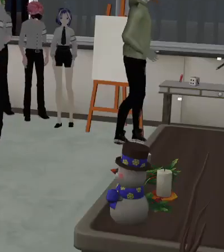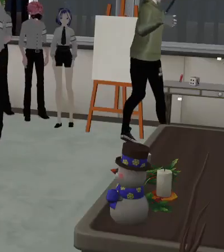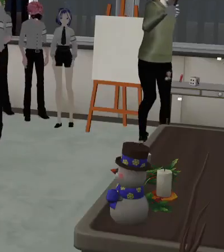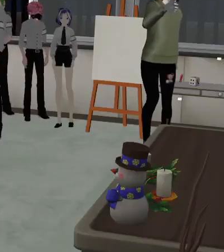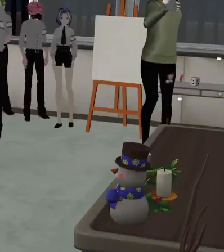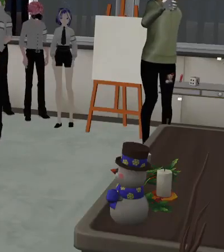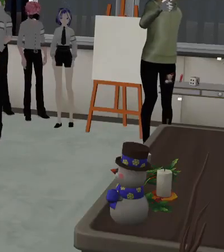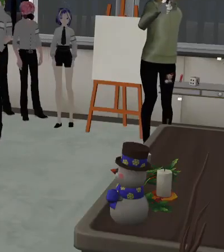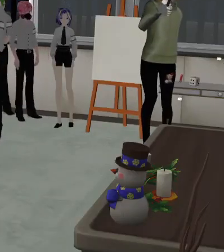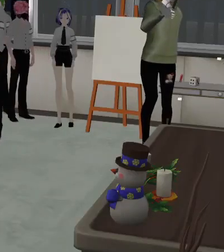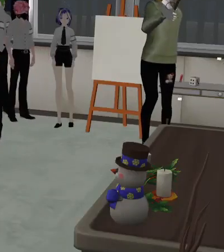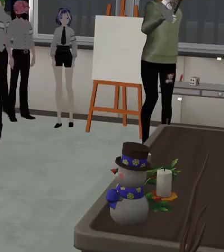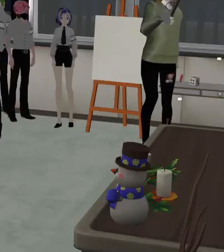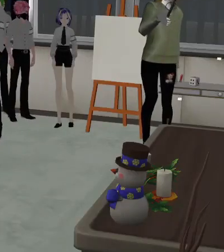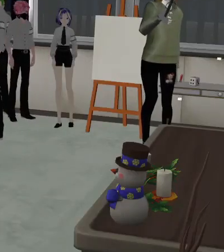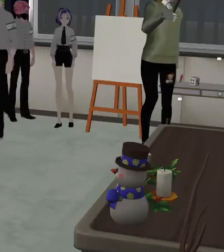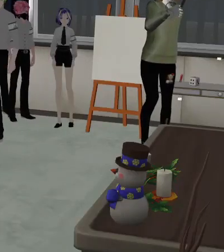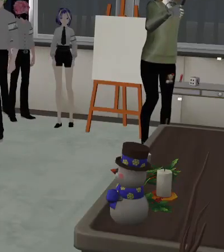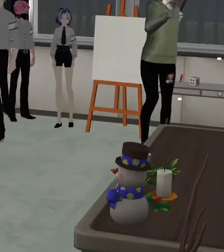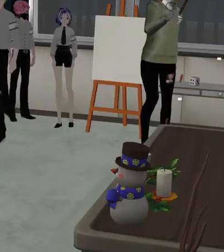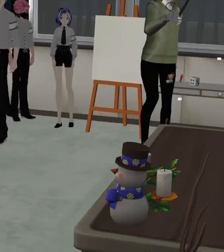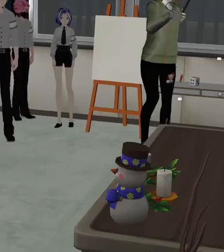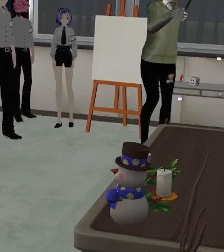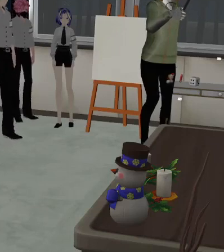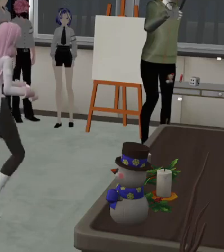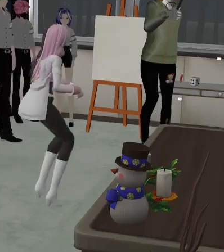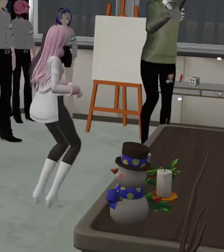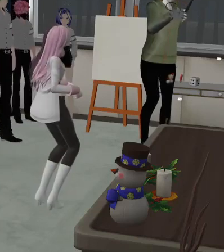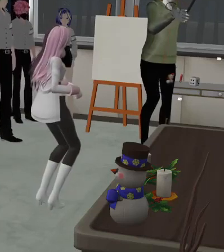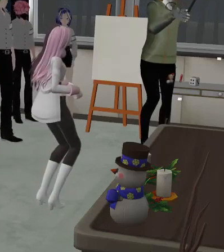oh boy wow impressive